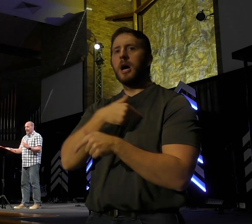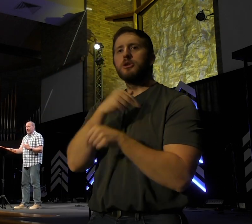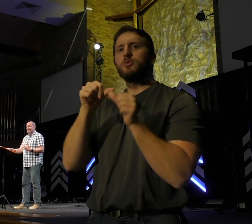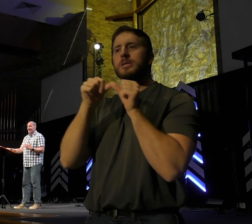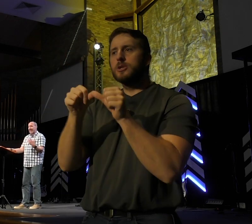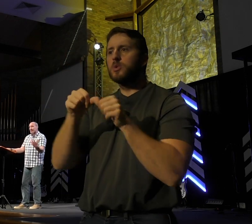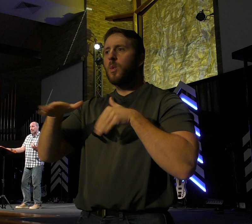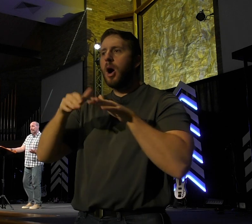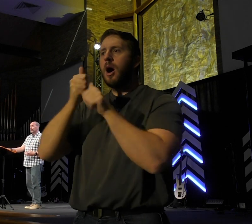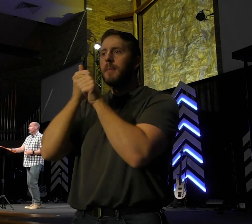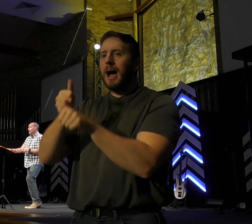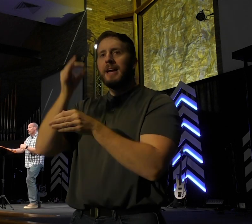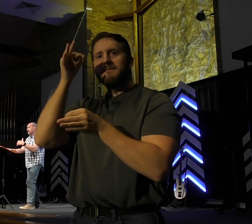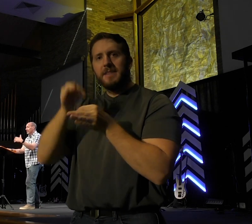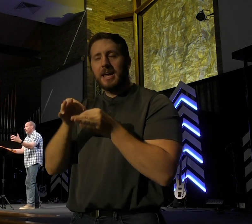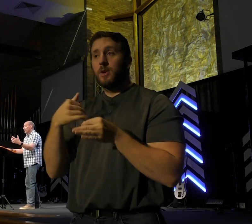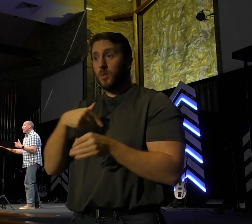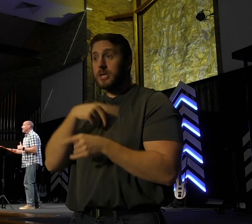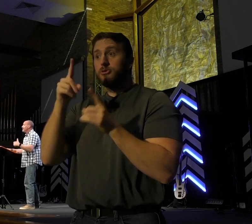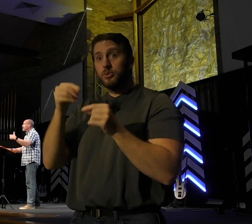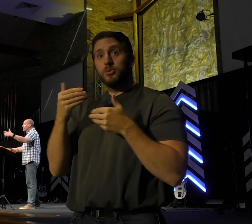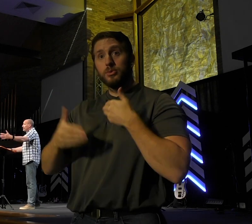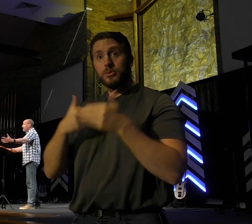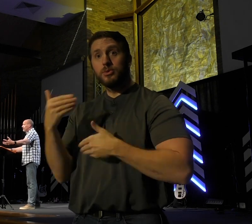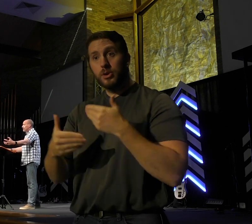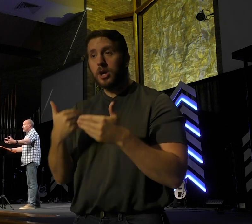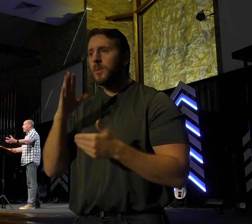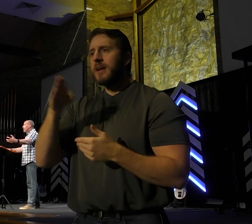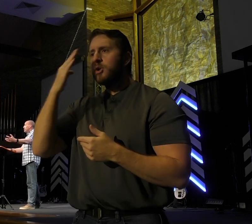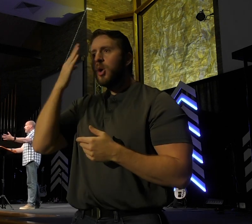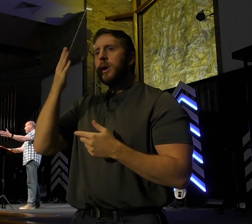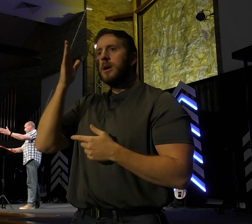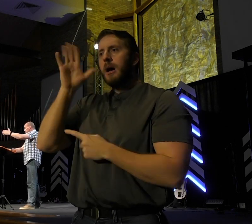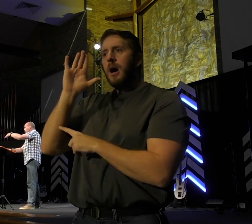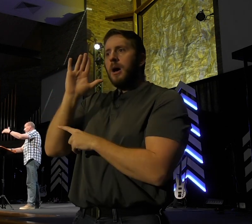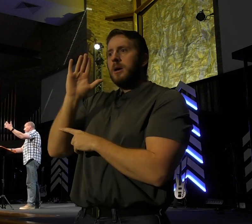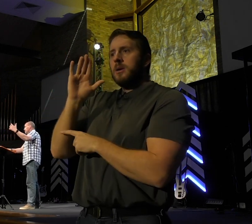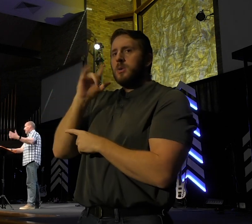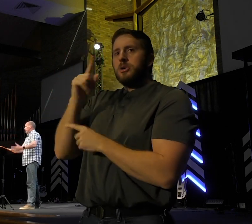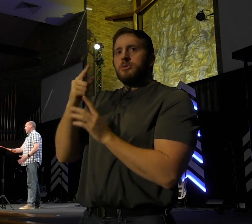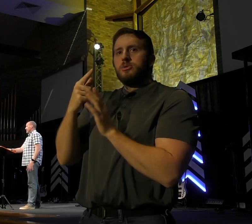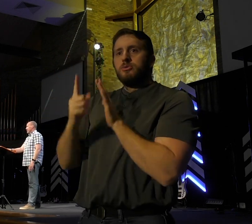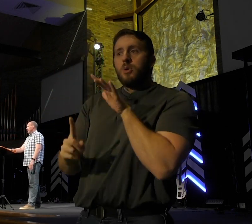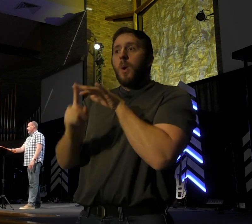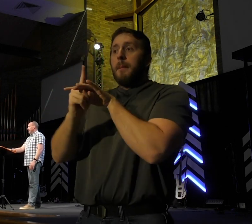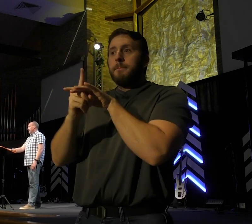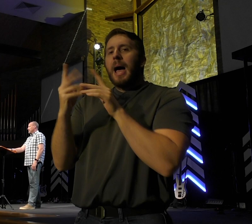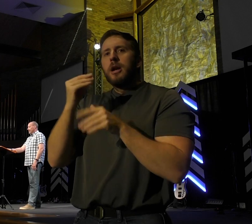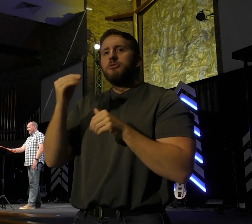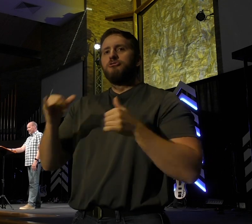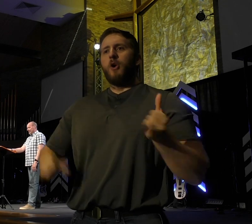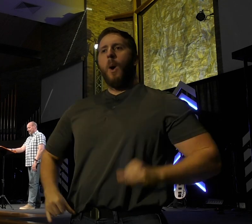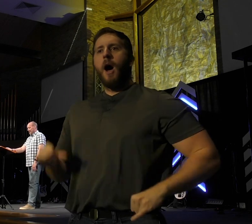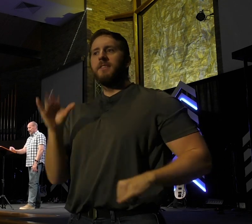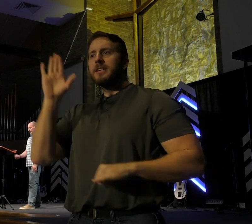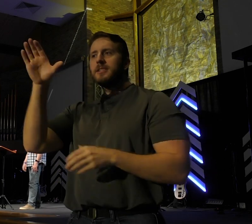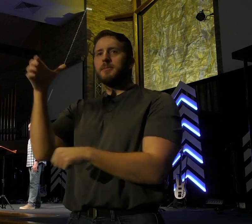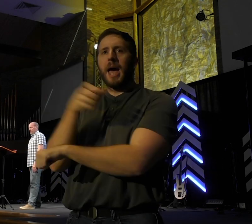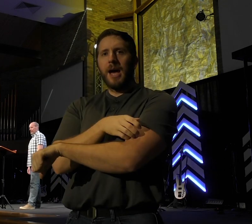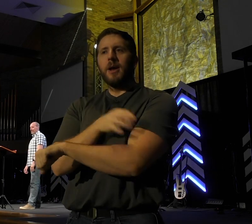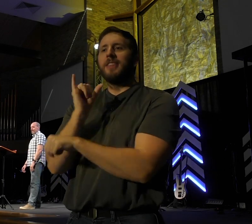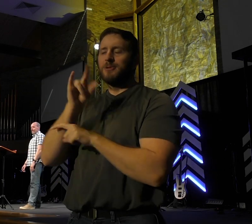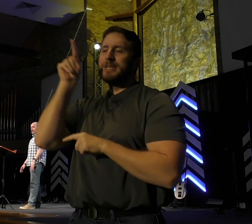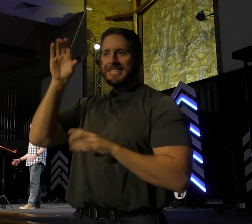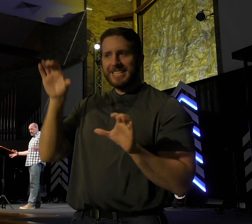by faith. And as we do, you just never know when he's going to not only show up, but show off his power. And that's what he did with these three